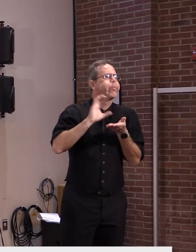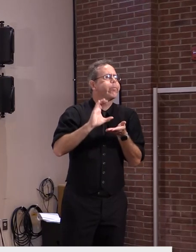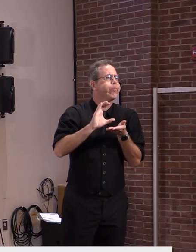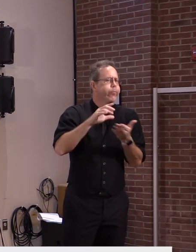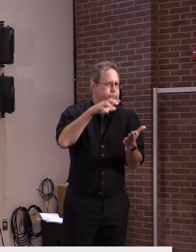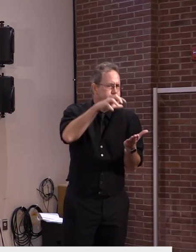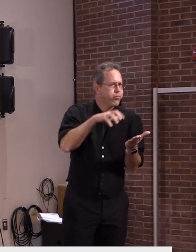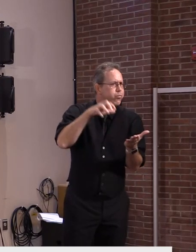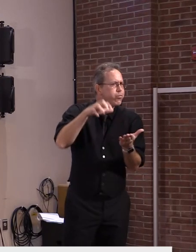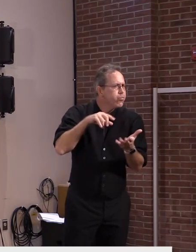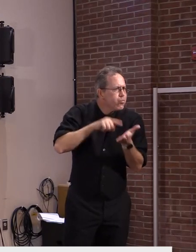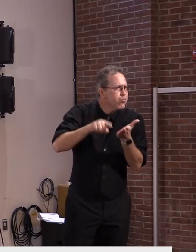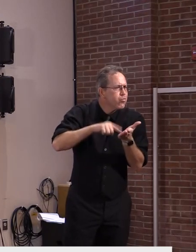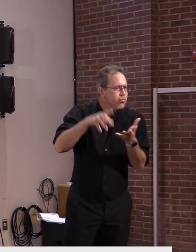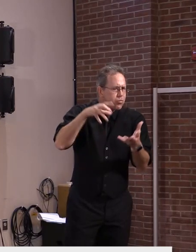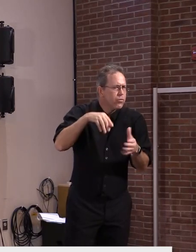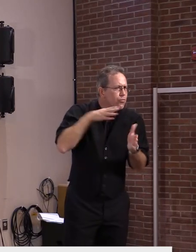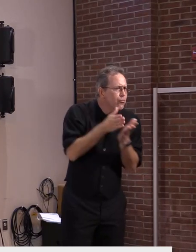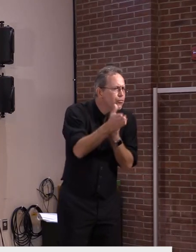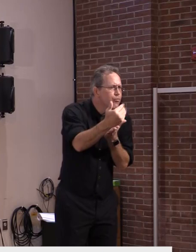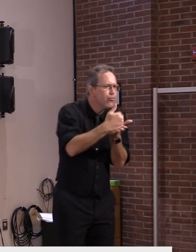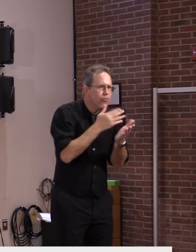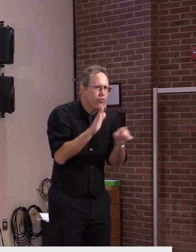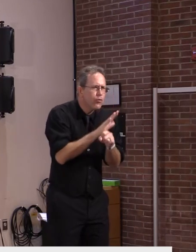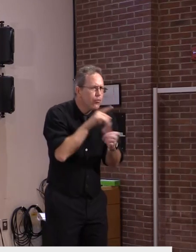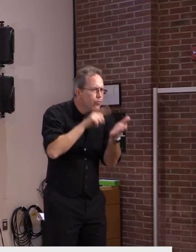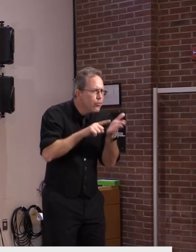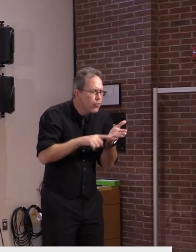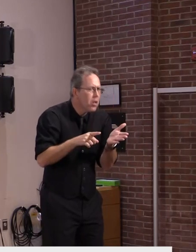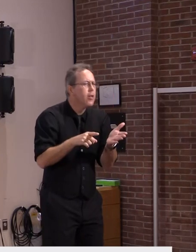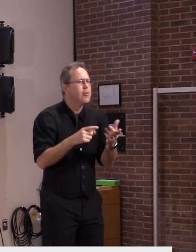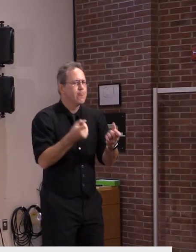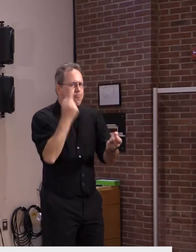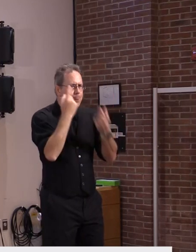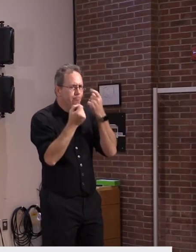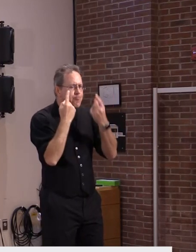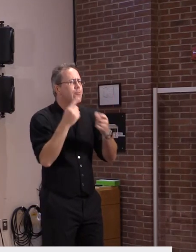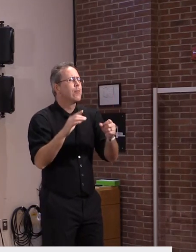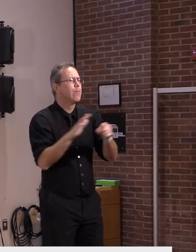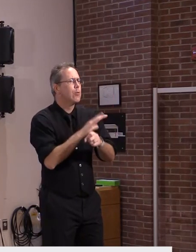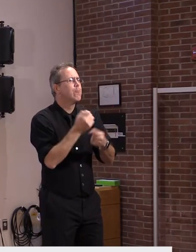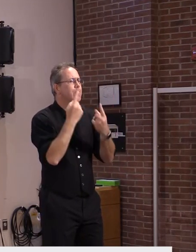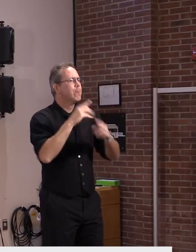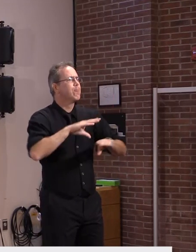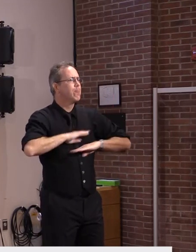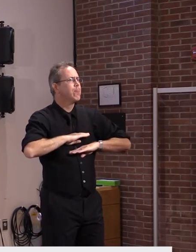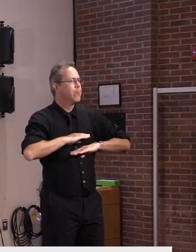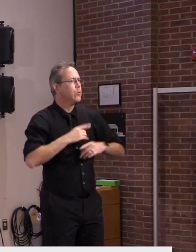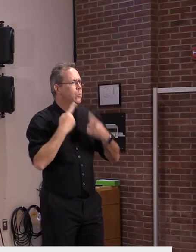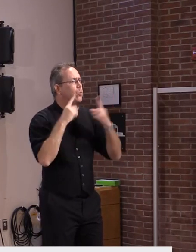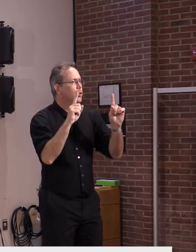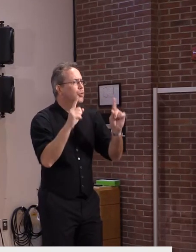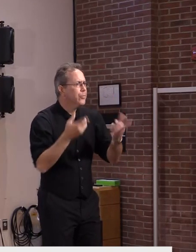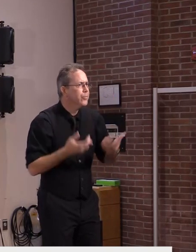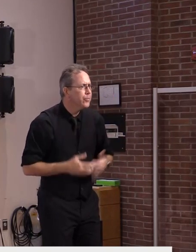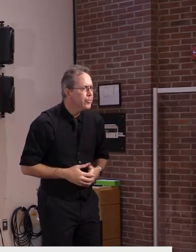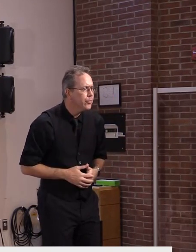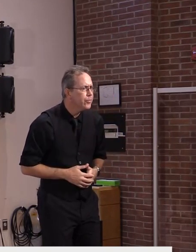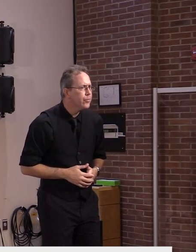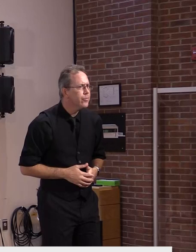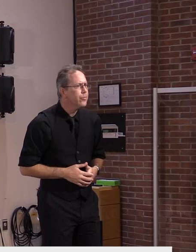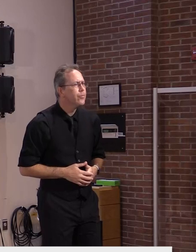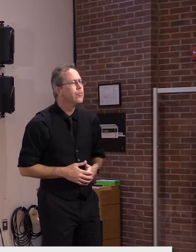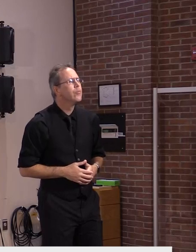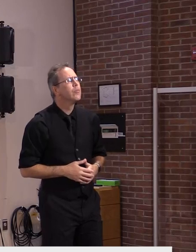strongly for the utility of these monoclonal antibodies in treatment. Some of the ones that were originally used are